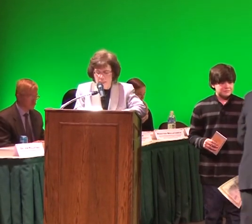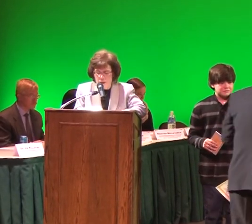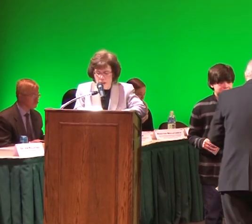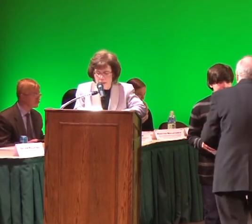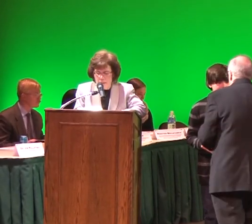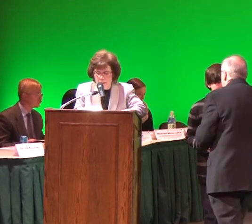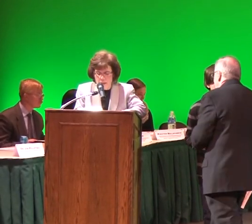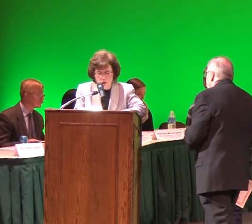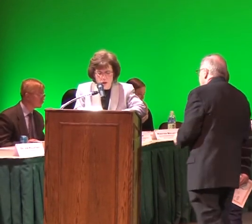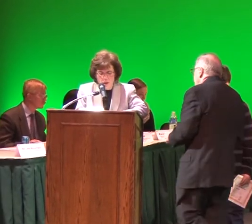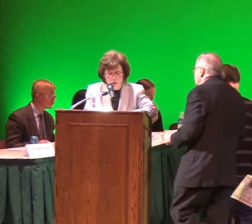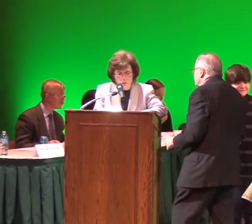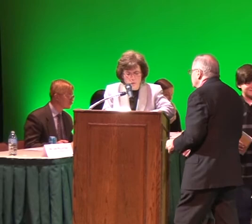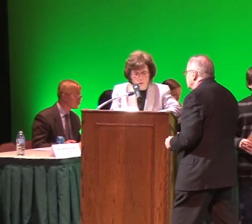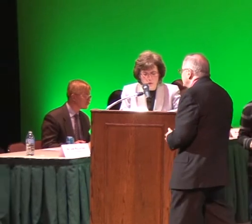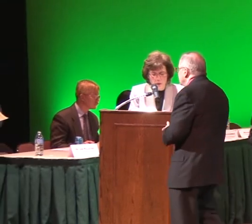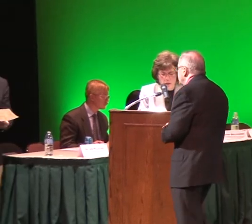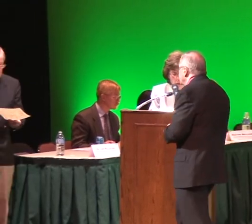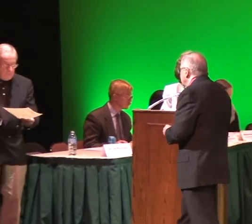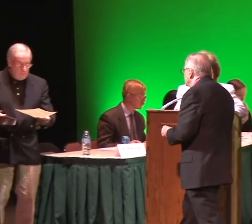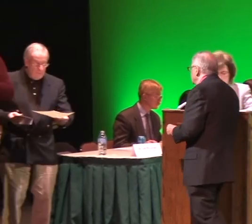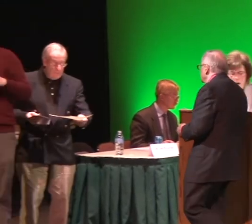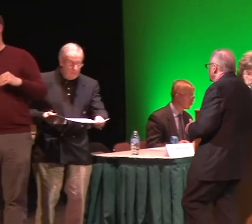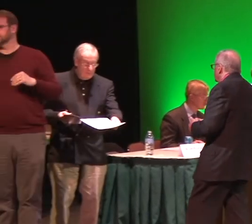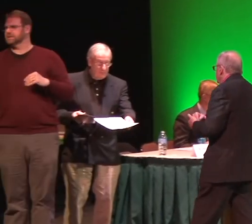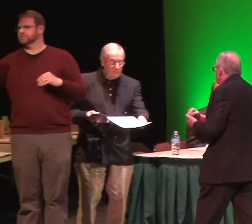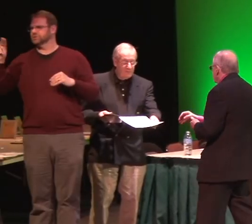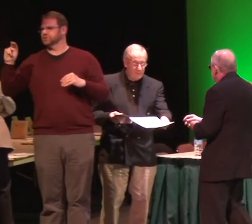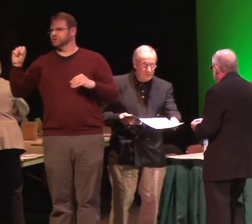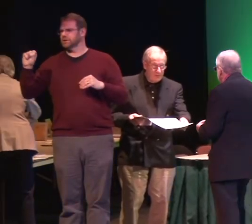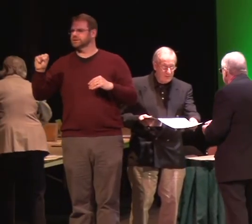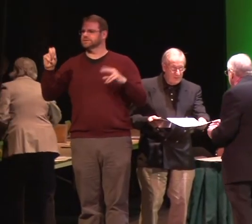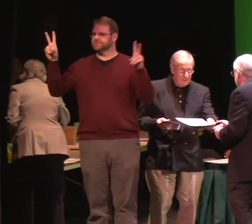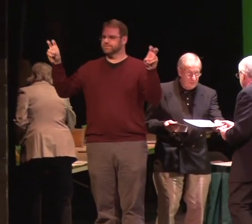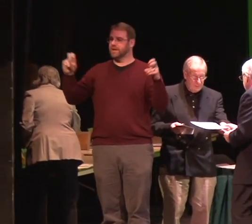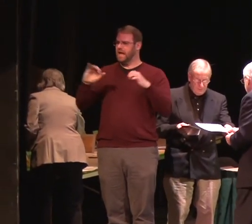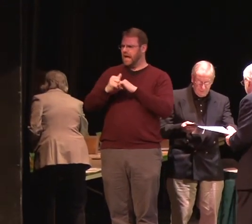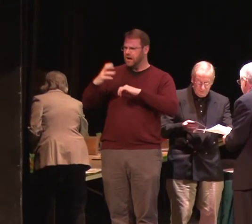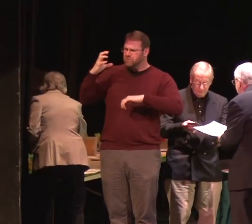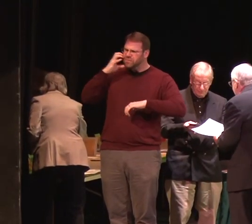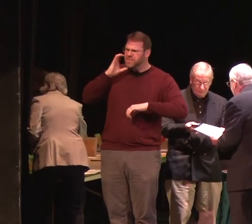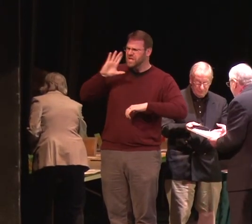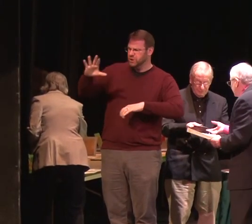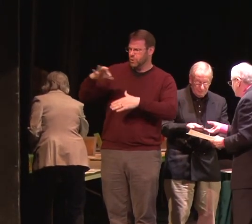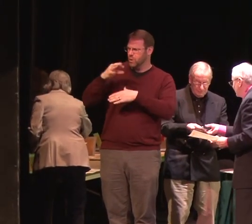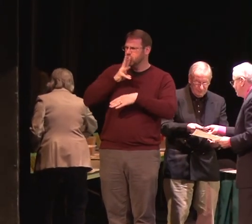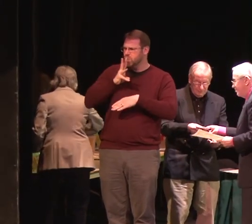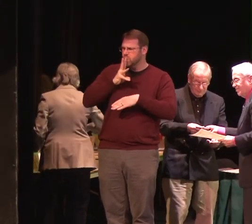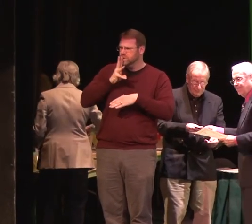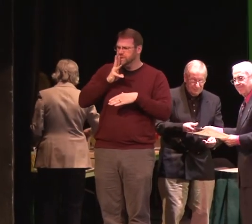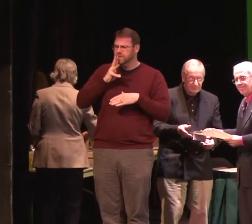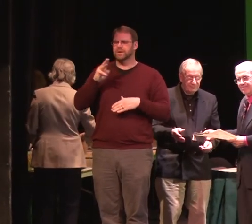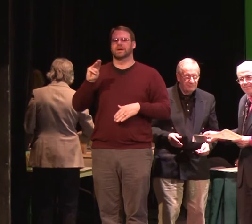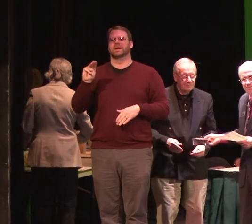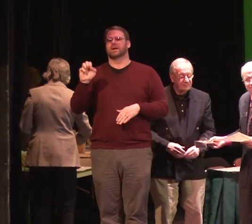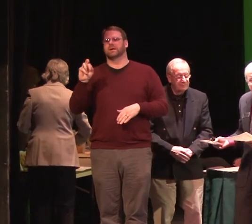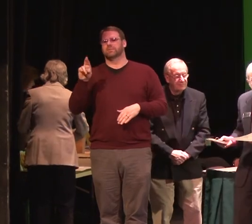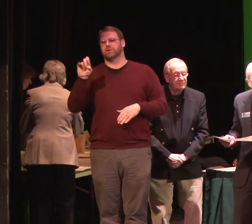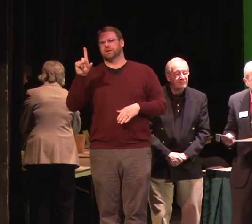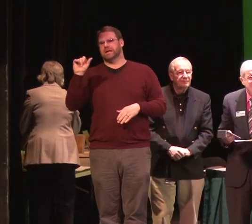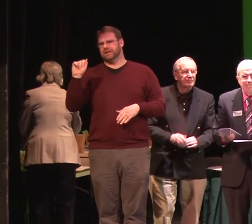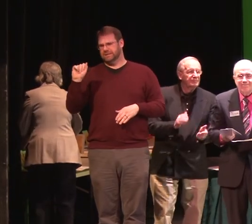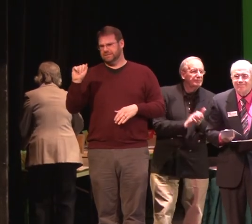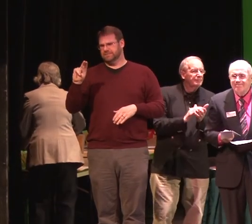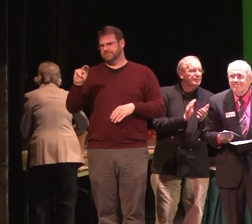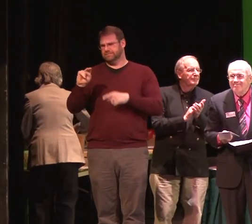From St. James St. John School, How Thick Is Your Water? Mariella E. Koholan.